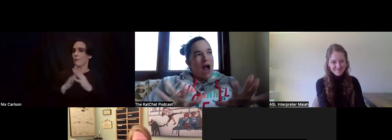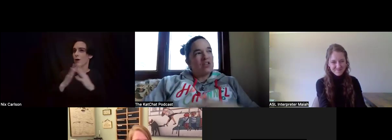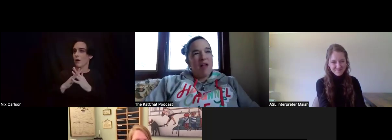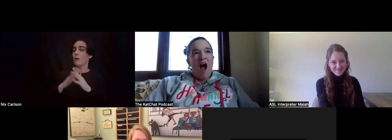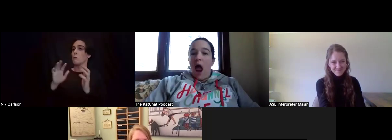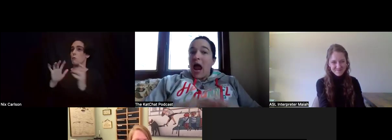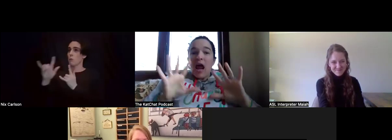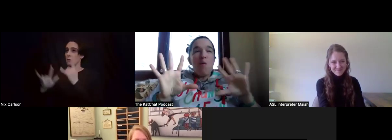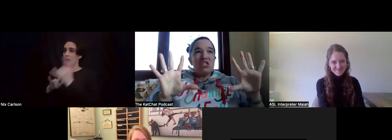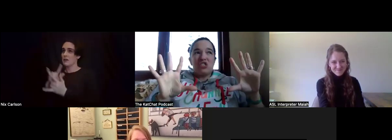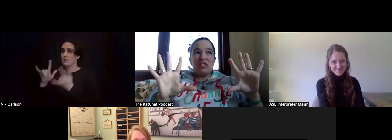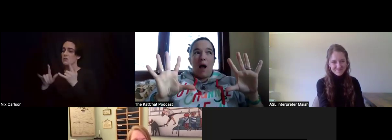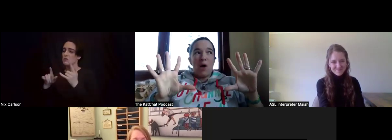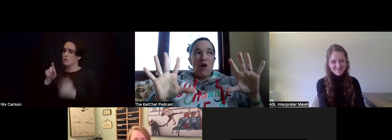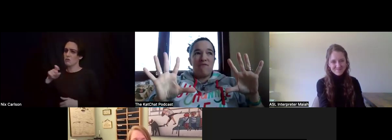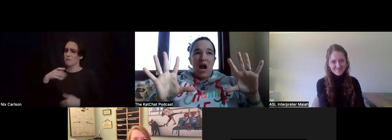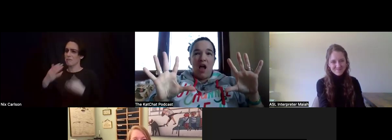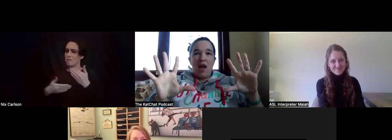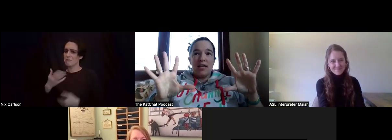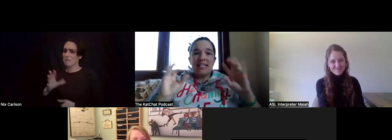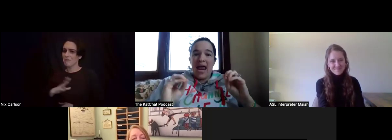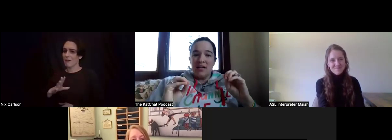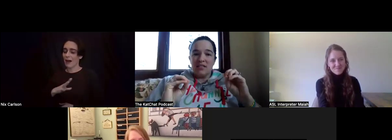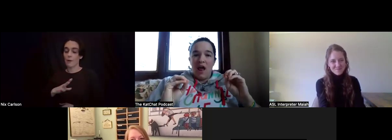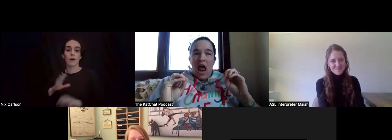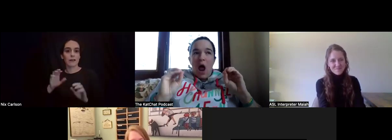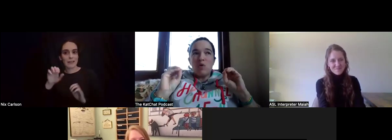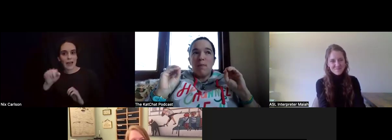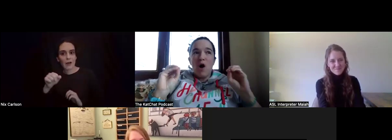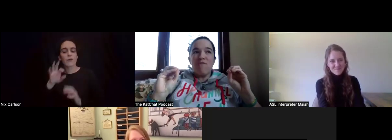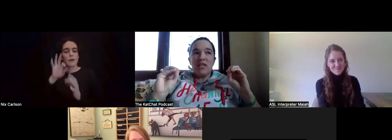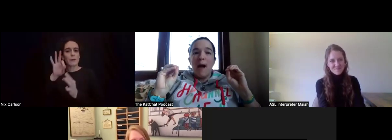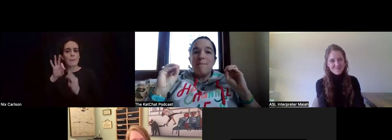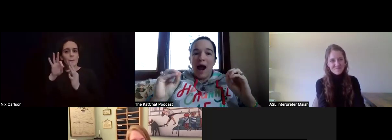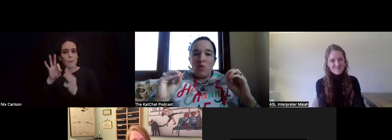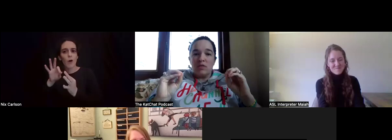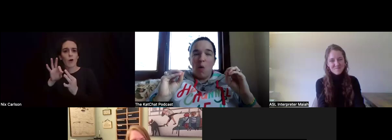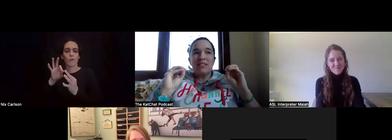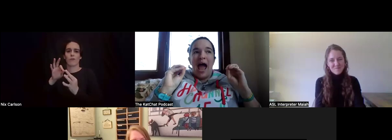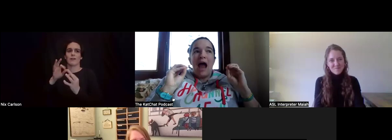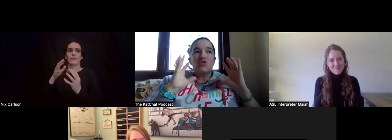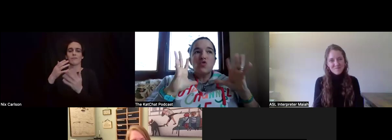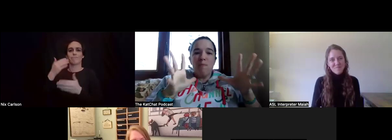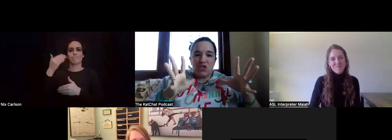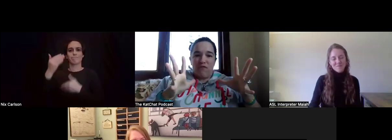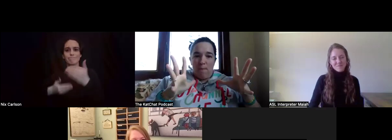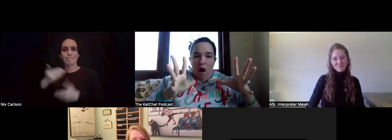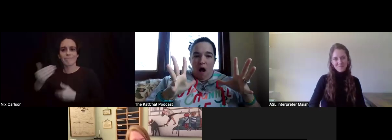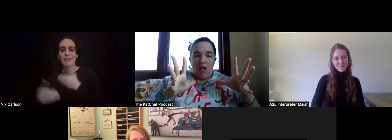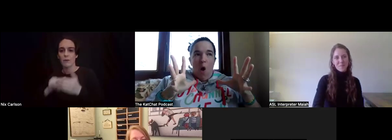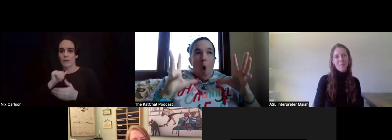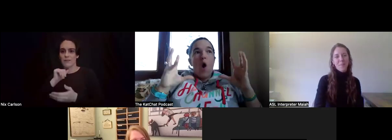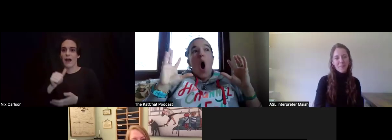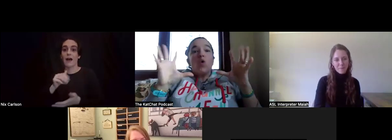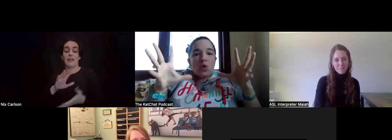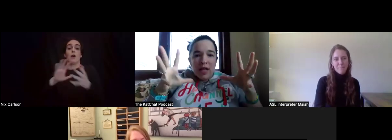me. I'm watching it. It was just like a perfect taste. It was the perfect amount. It was not too much